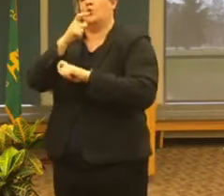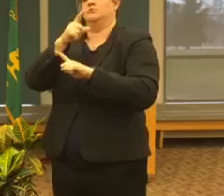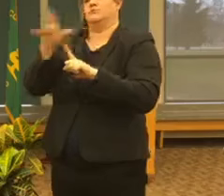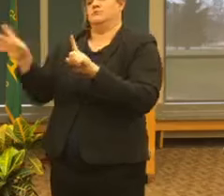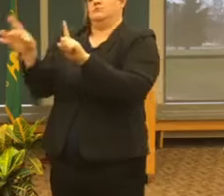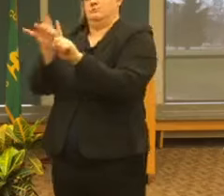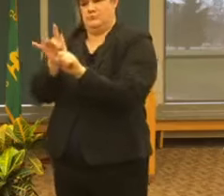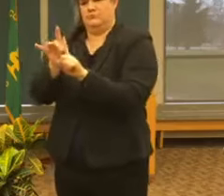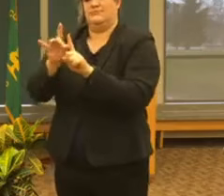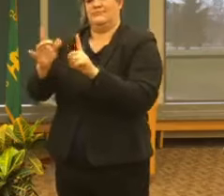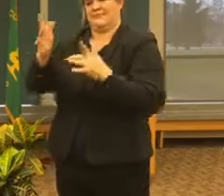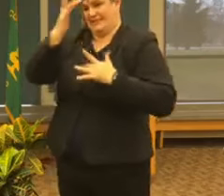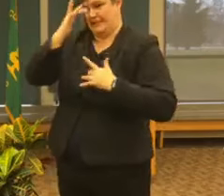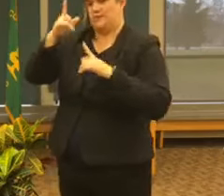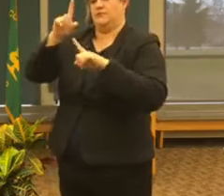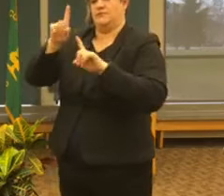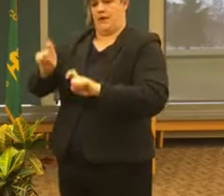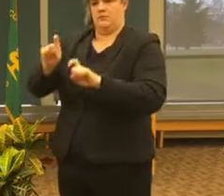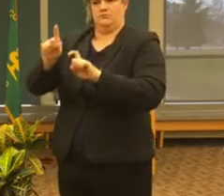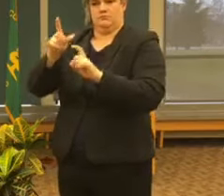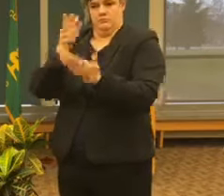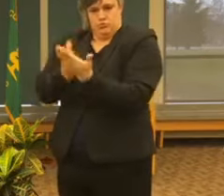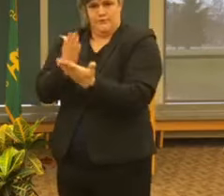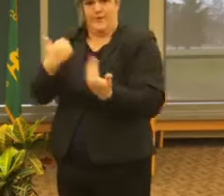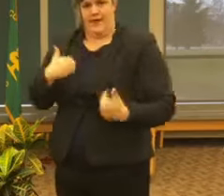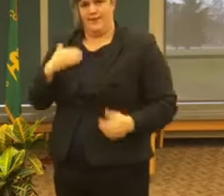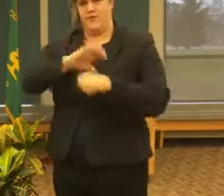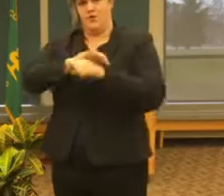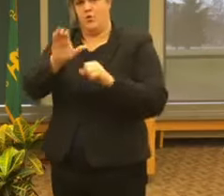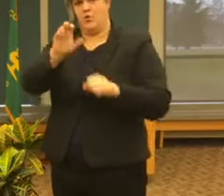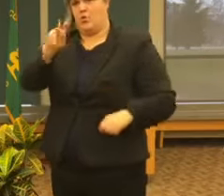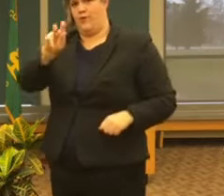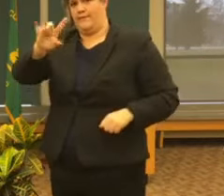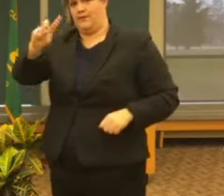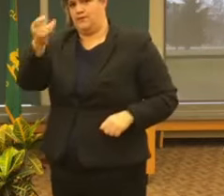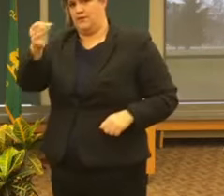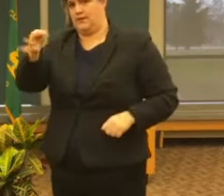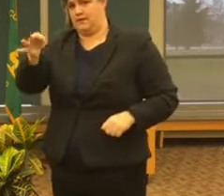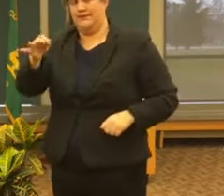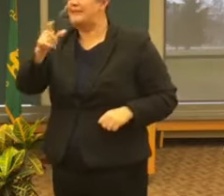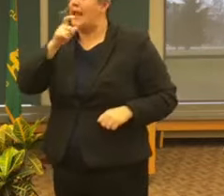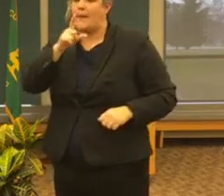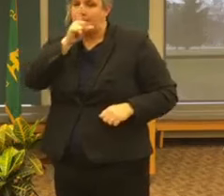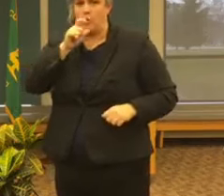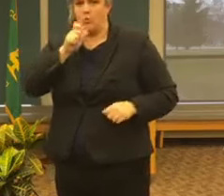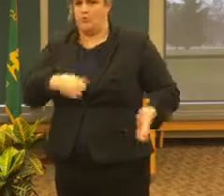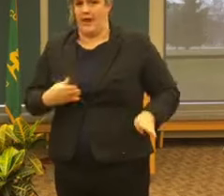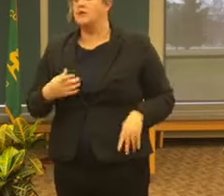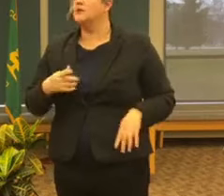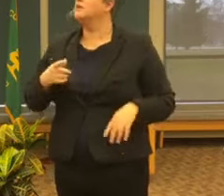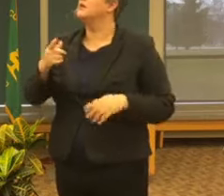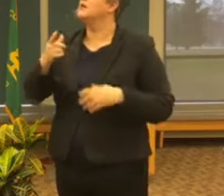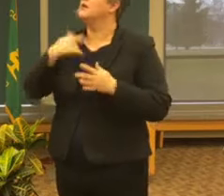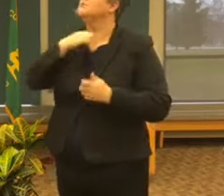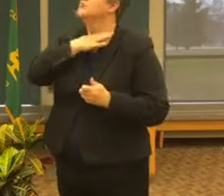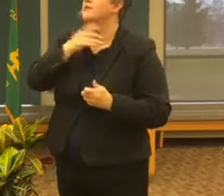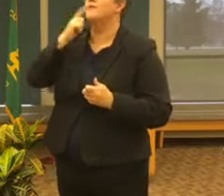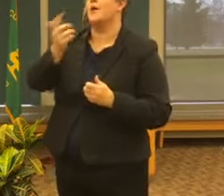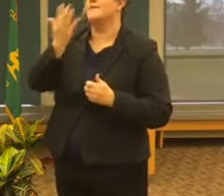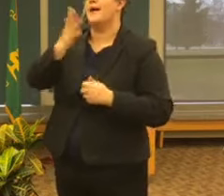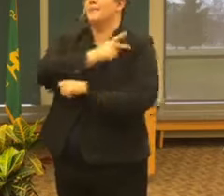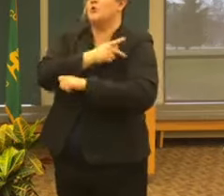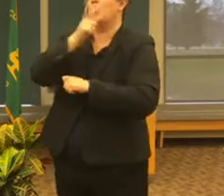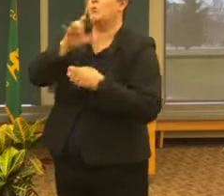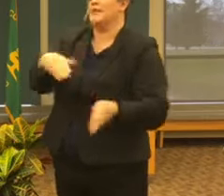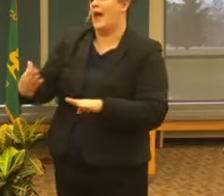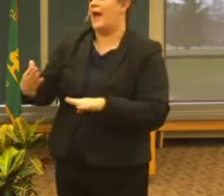positive, not patients who have died. what can you tell us about 5 patients who have died, you know, their age range,